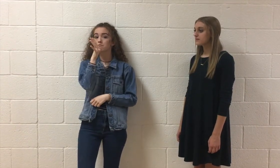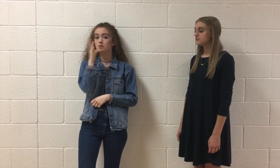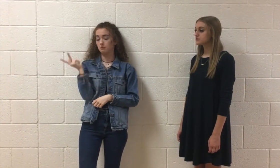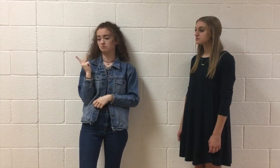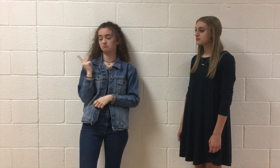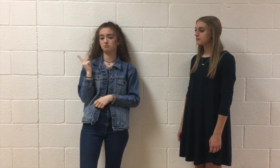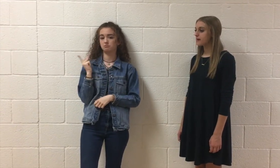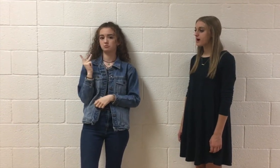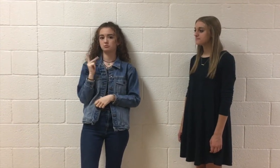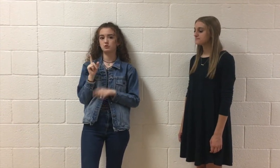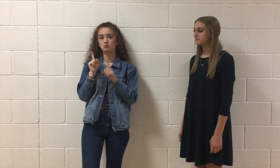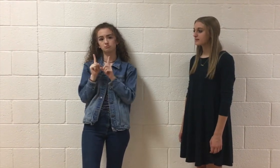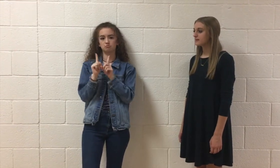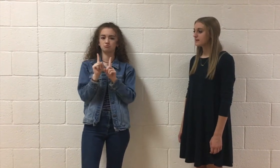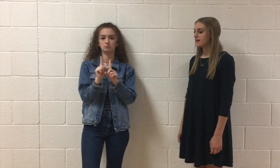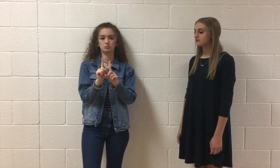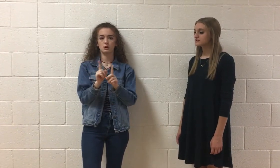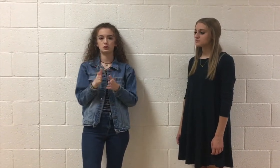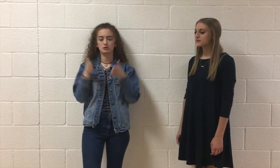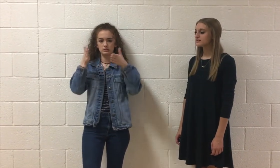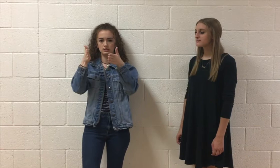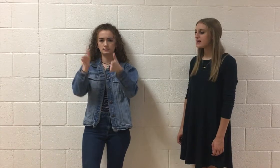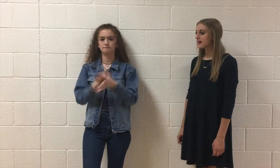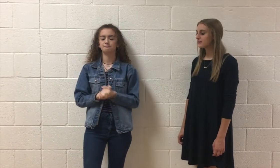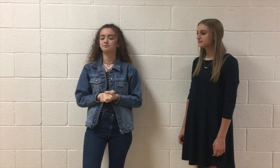She was with her mom, walking down the aisle,